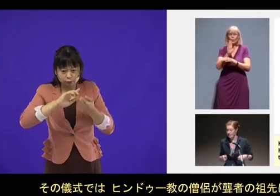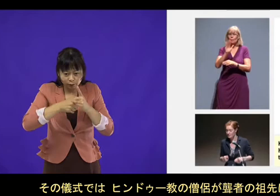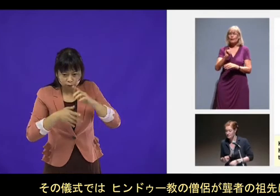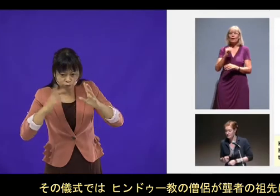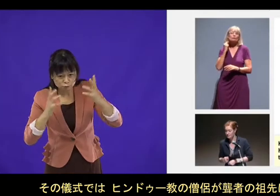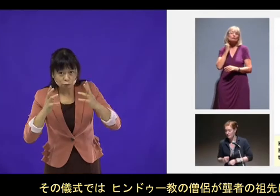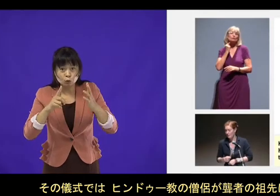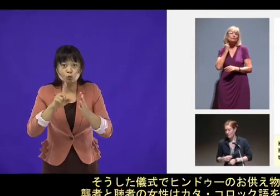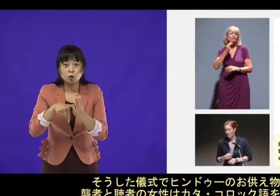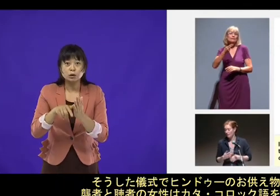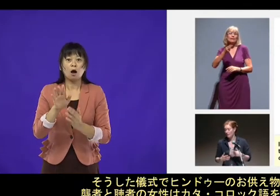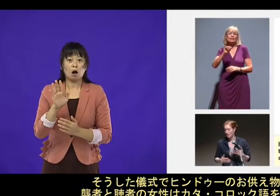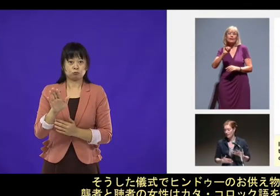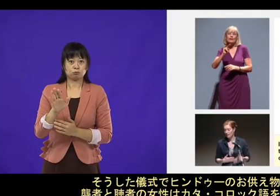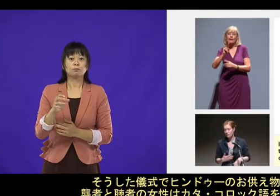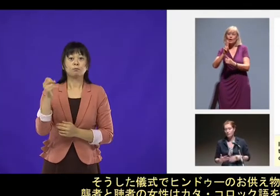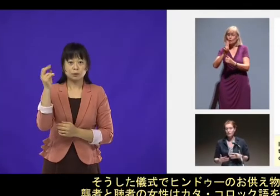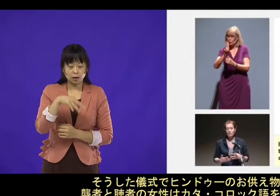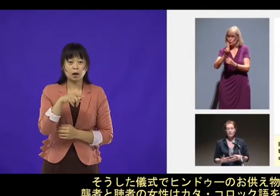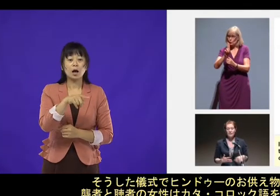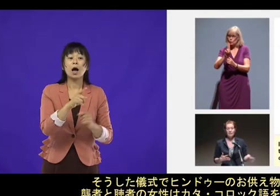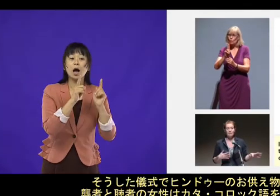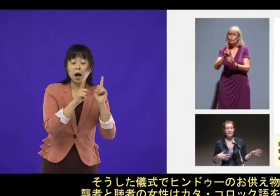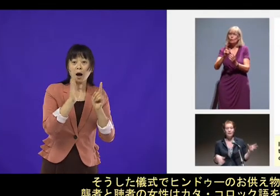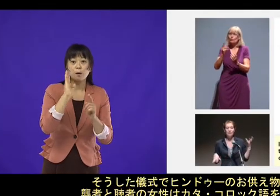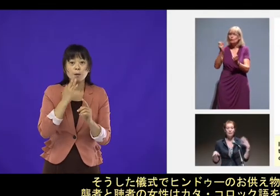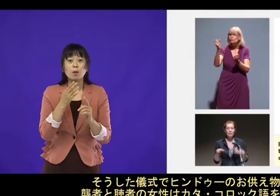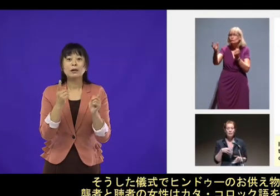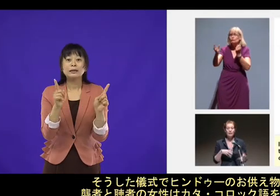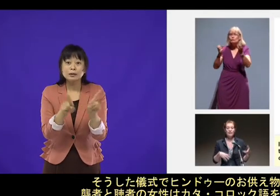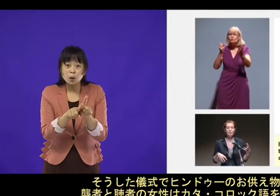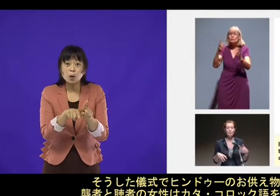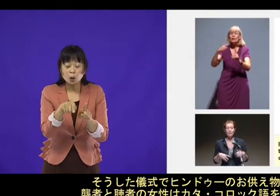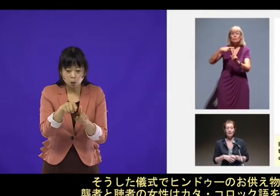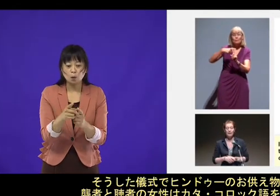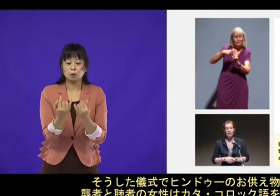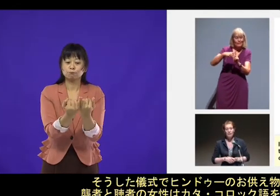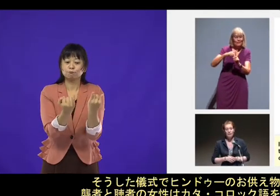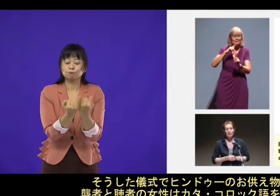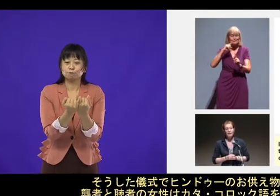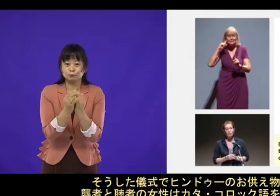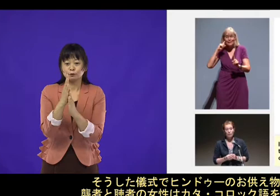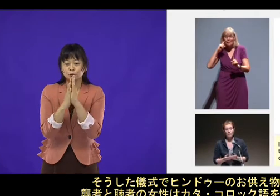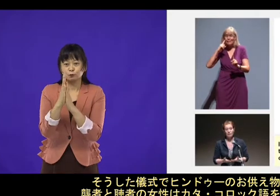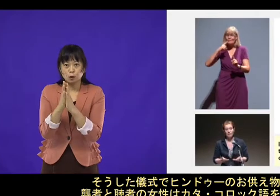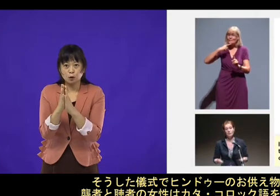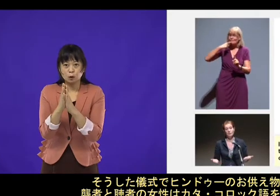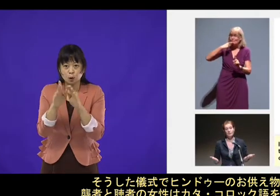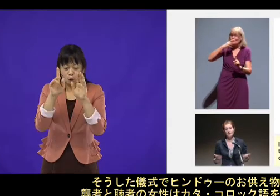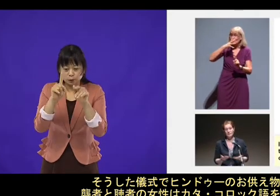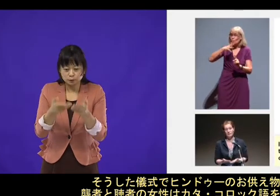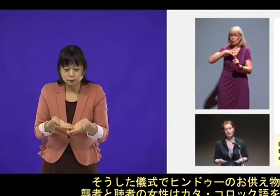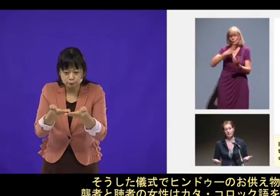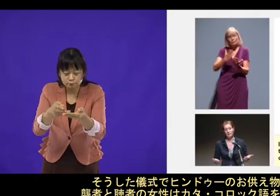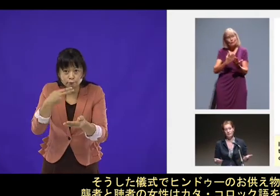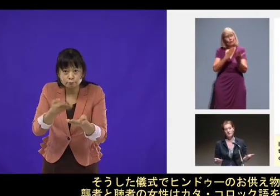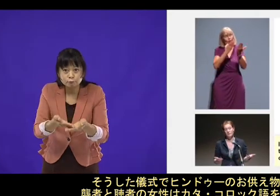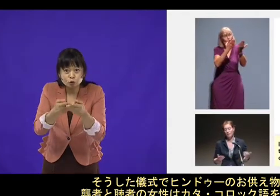deaf ancestors. And it's also used by deaf and hearing women when they prepare Hindu offerings for